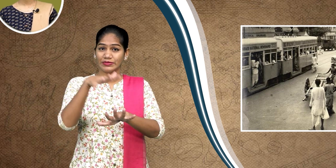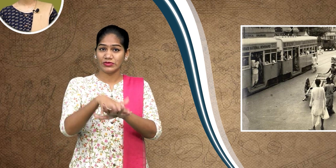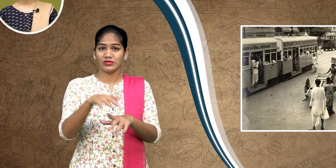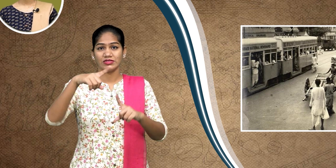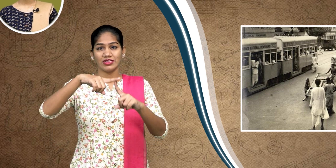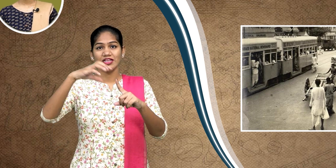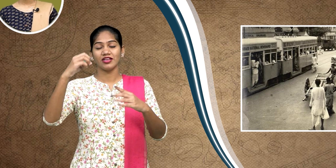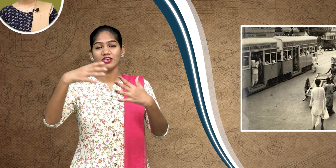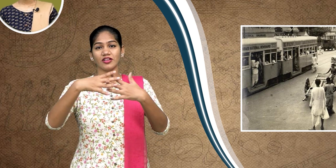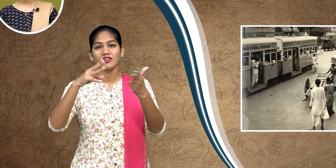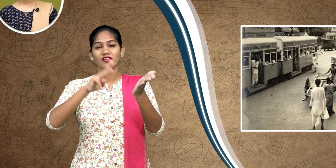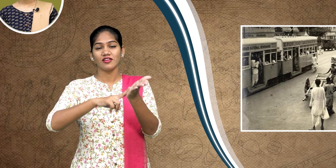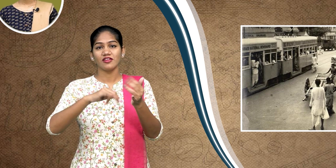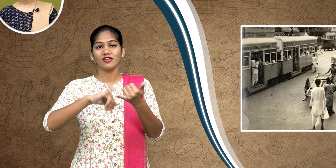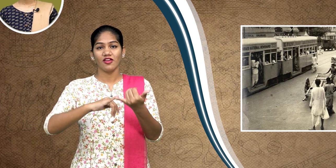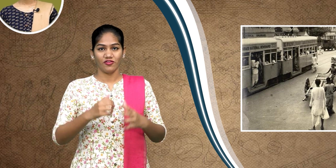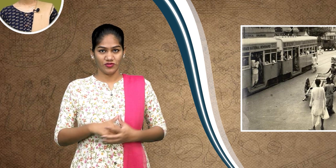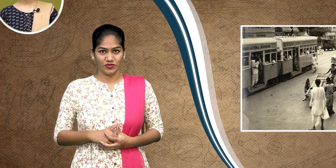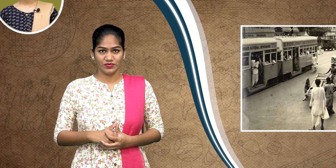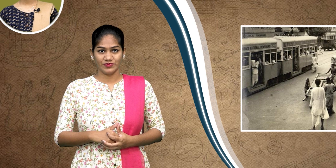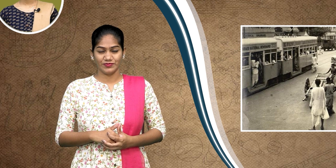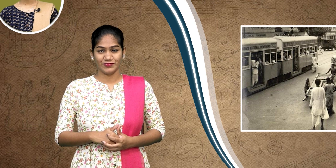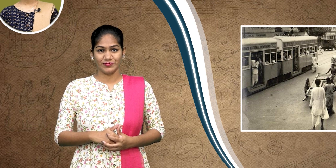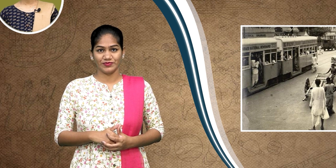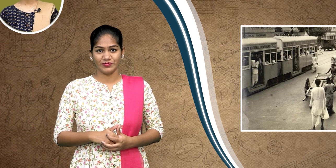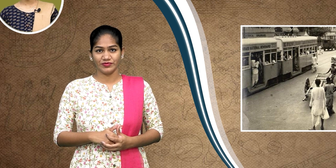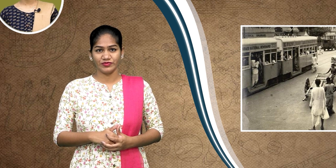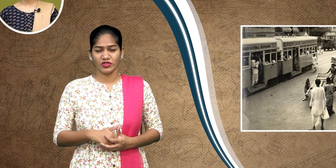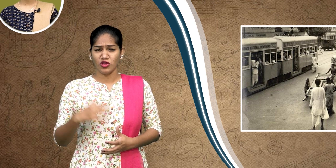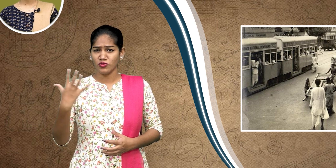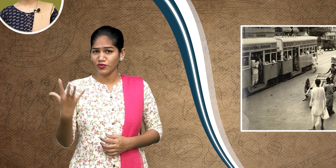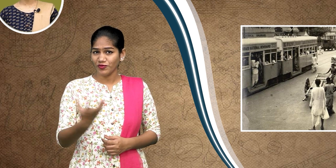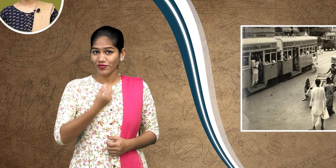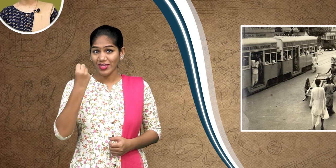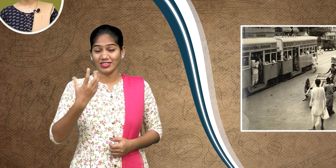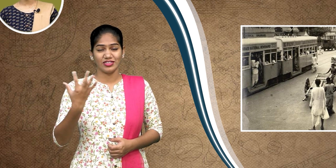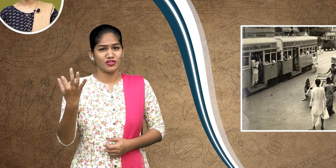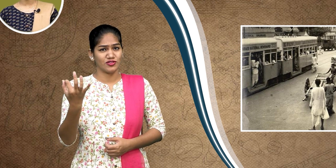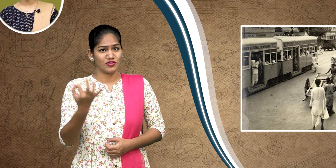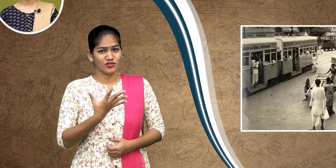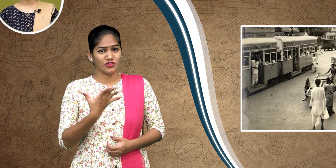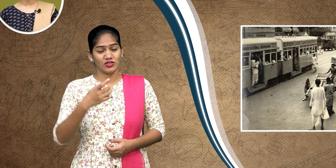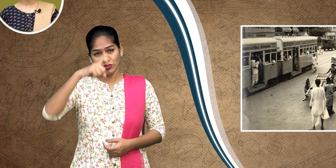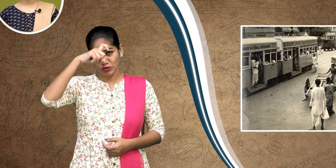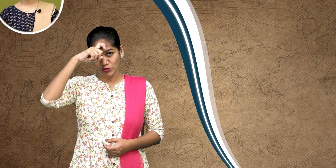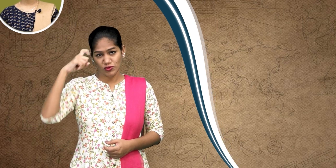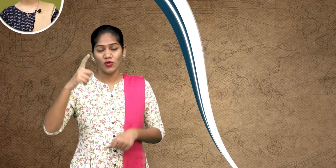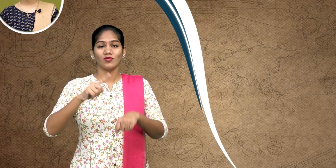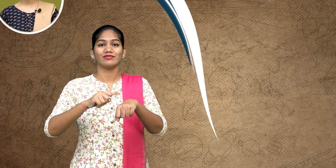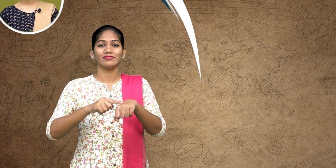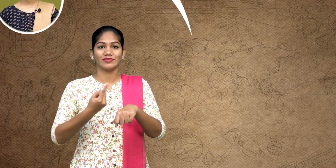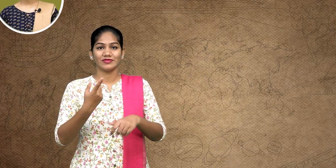to find new kinds of employment.